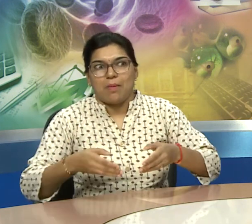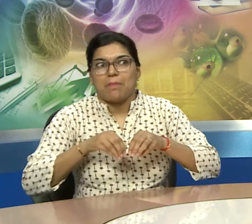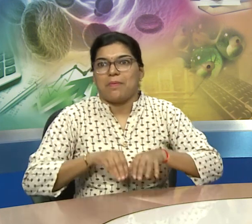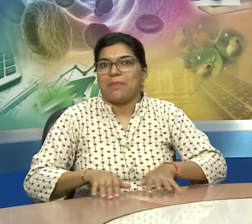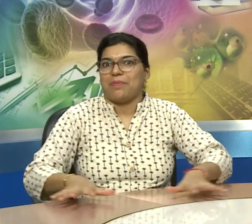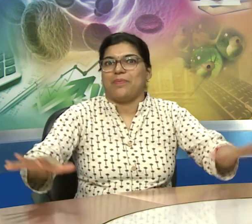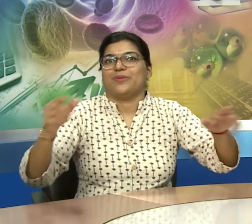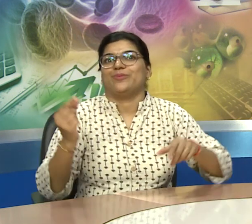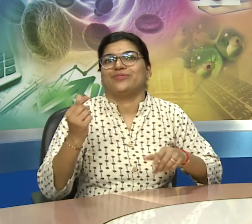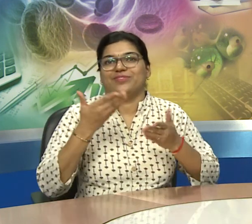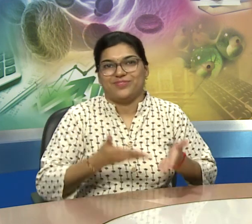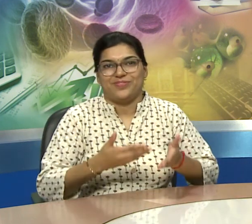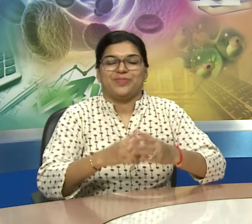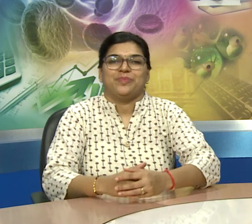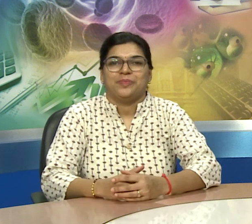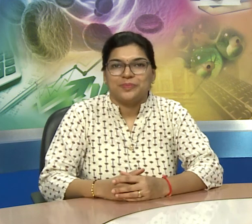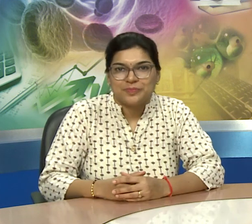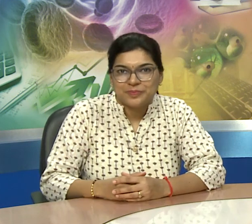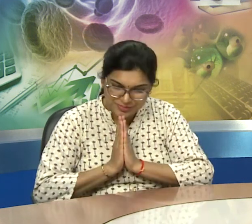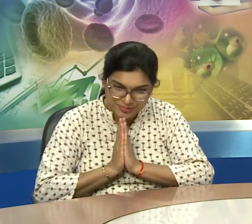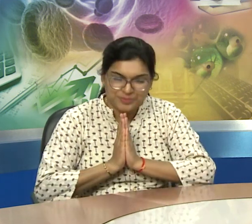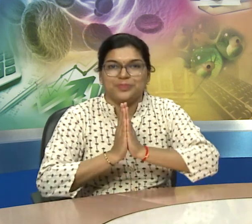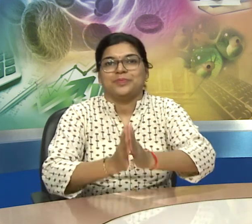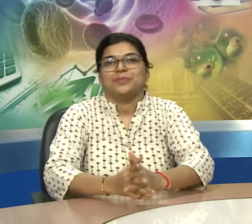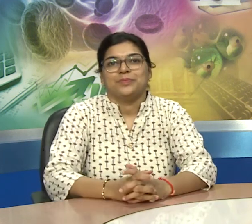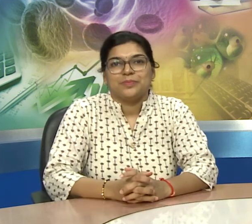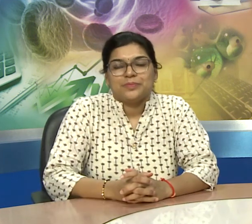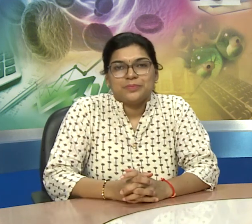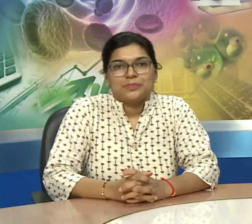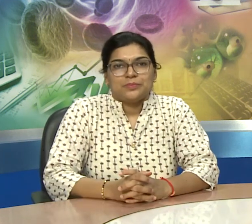spokes. Thank you. Namaskar.